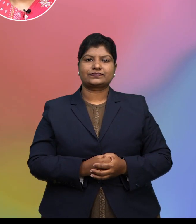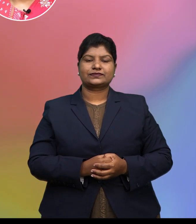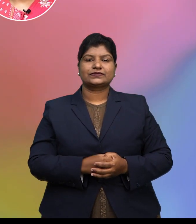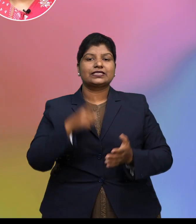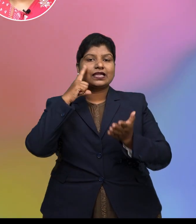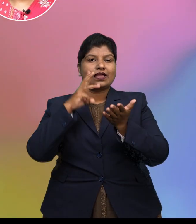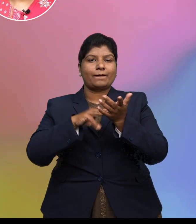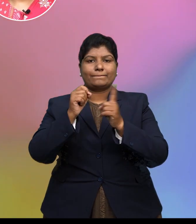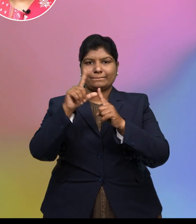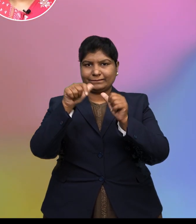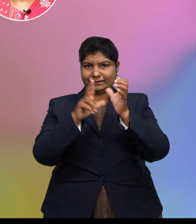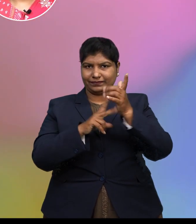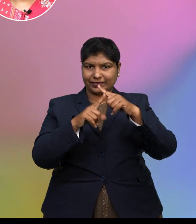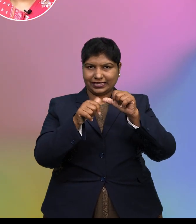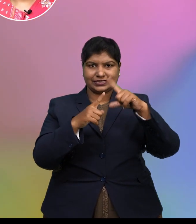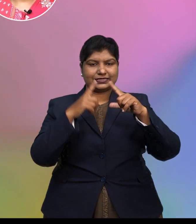implantation,